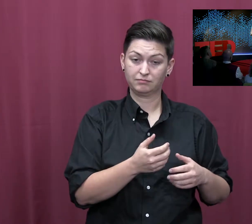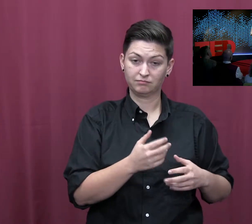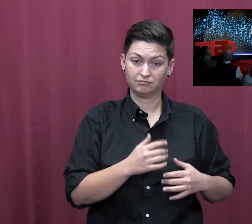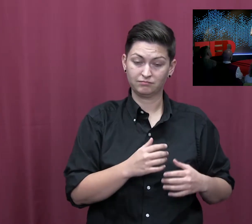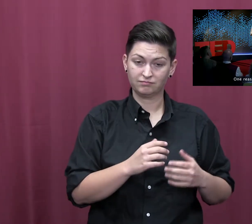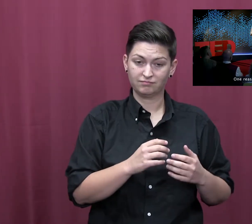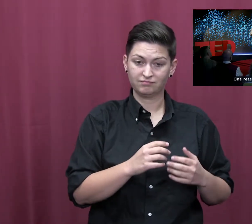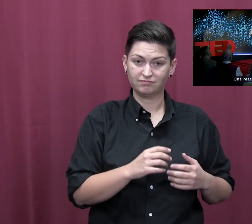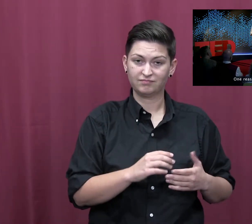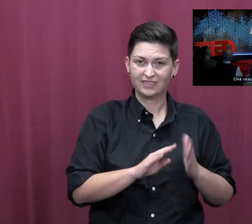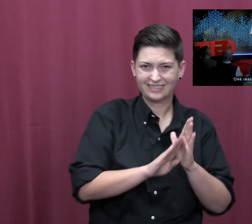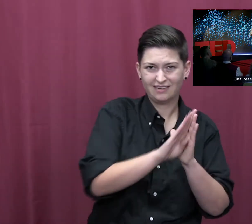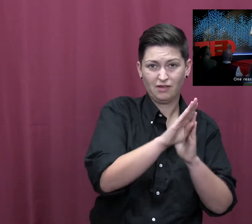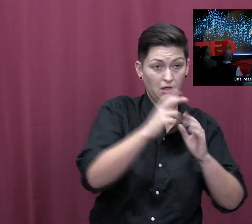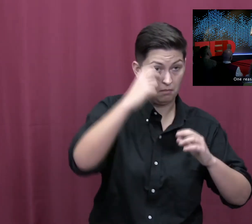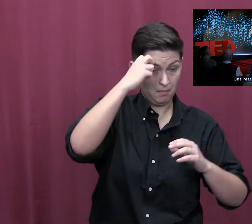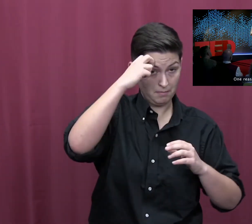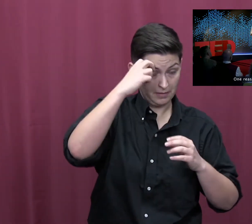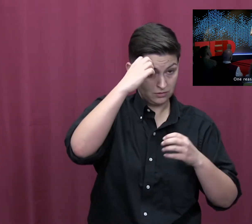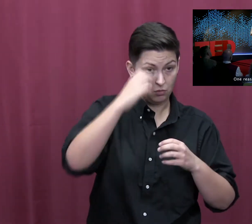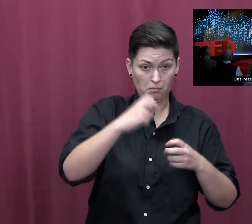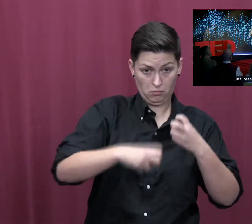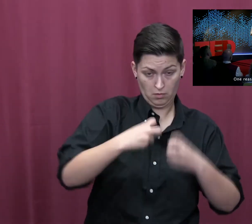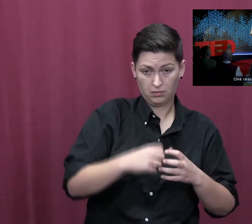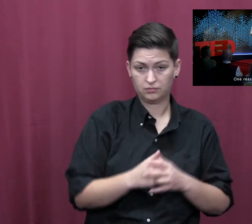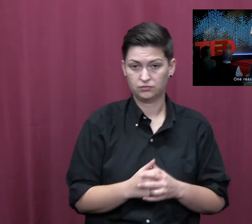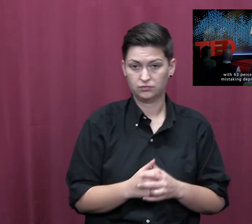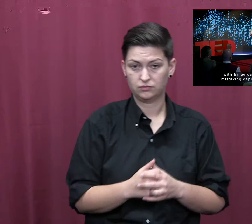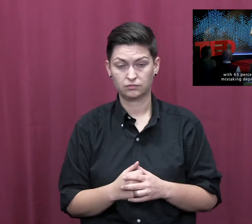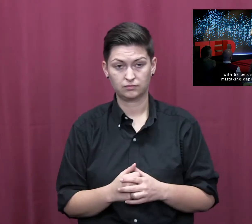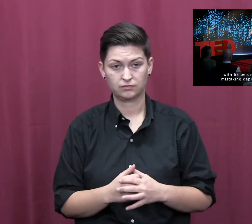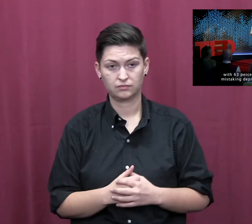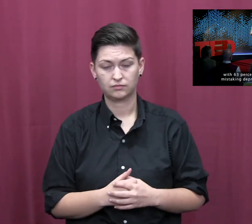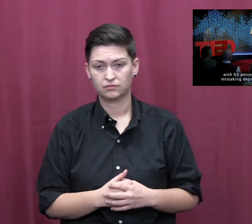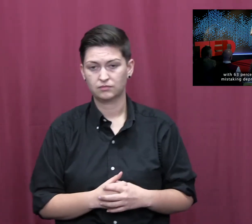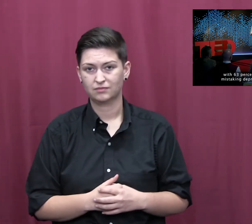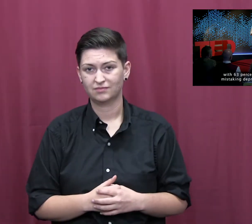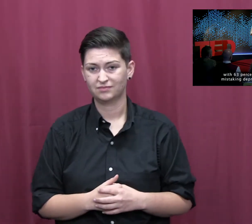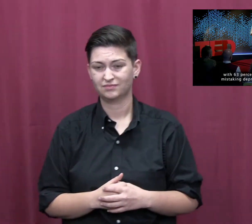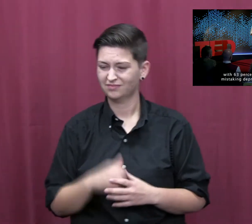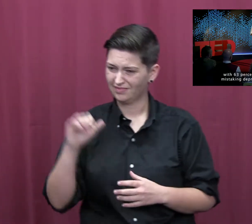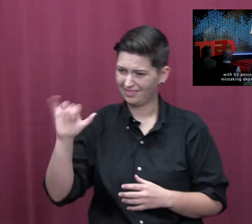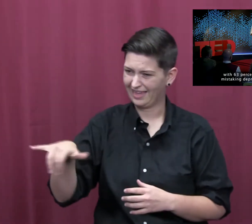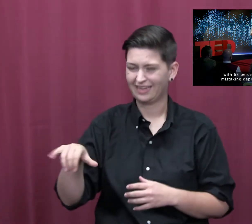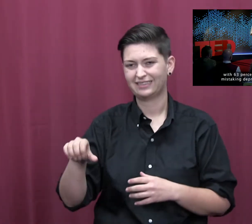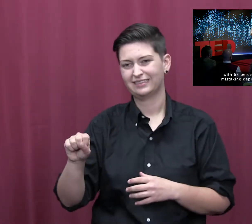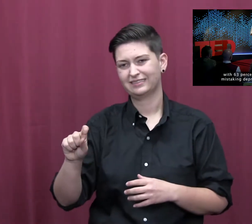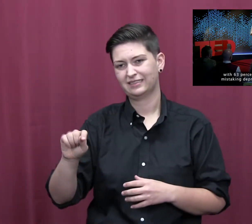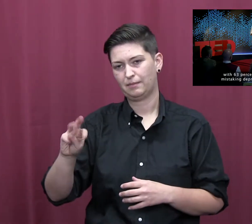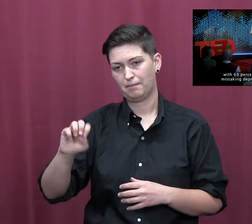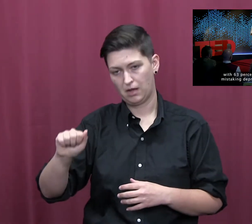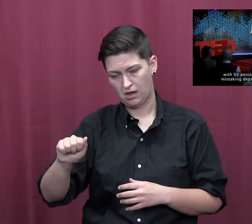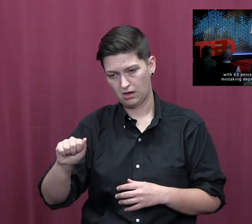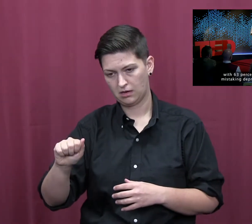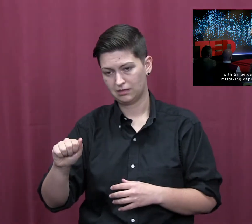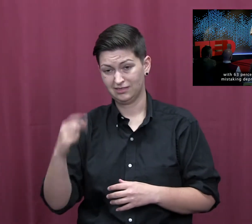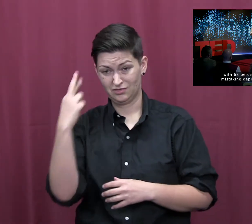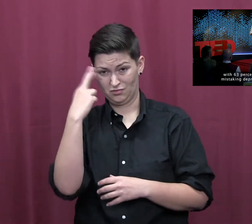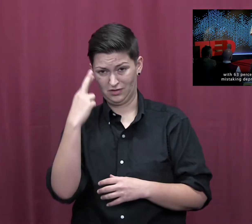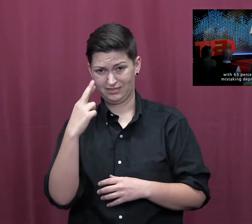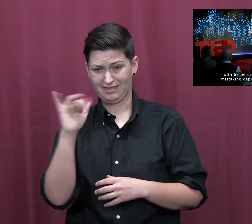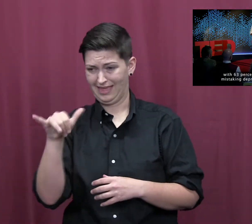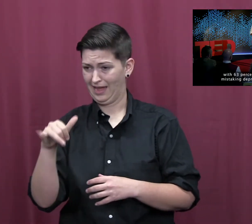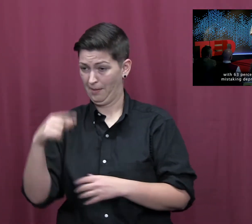Americans. One reason is the stigma, with 63% of Black Americans